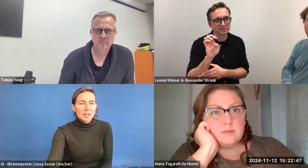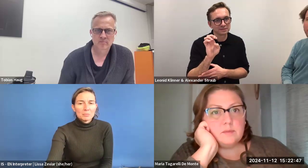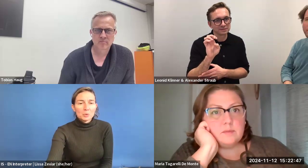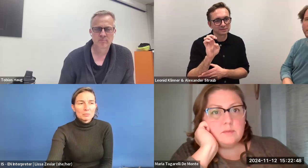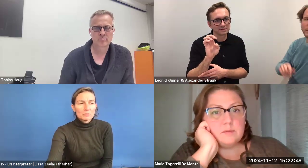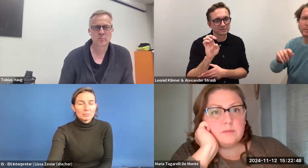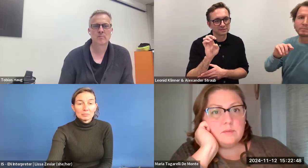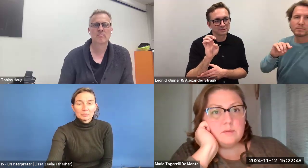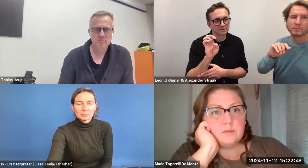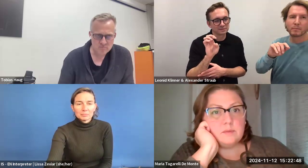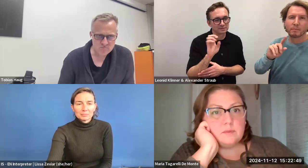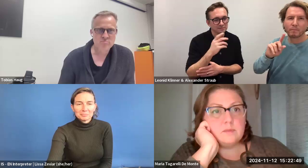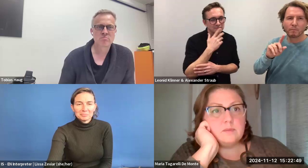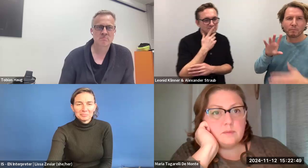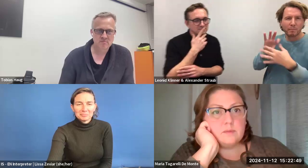So we use Moodle.